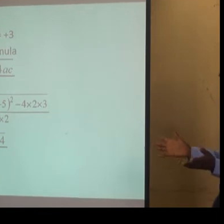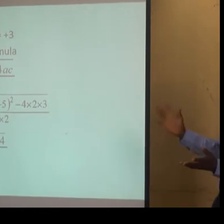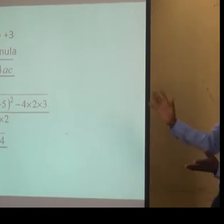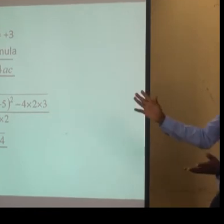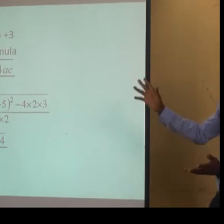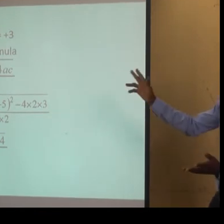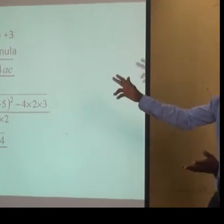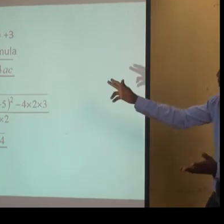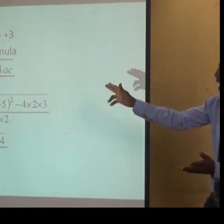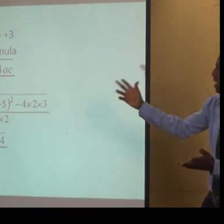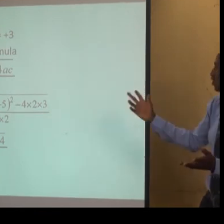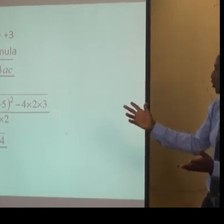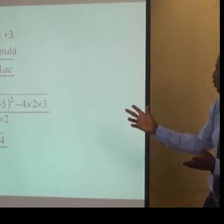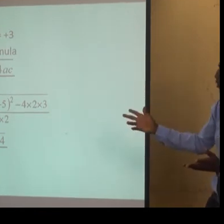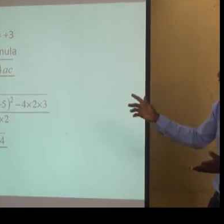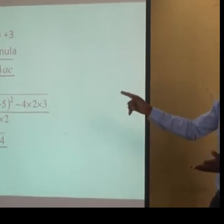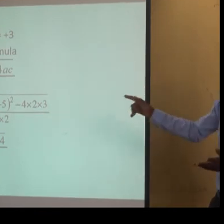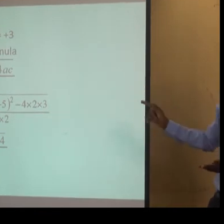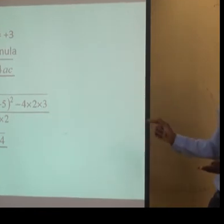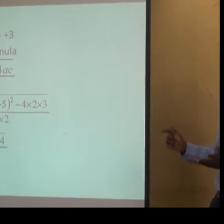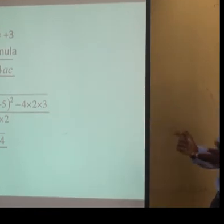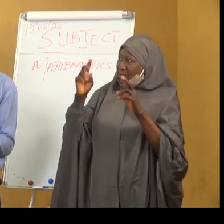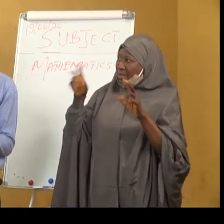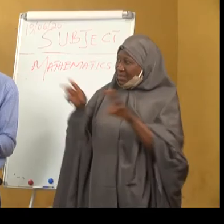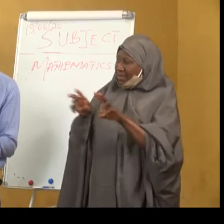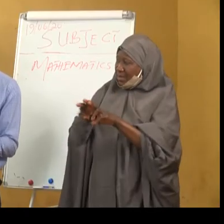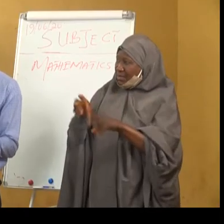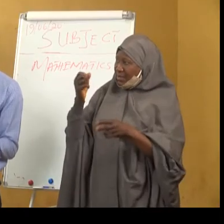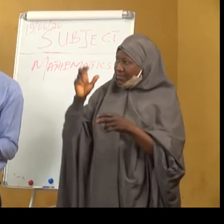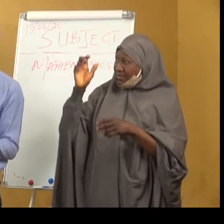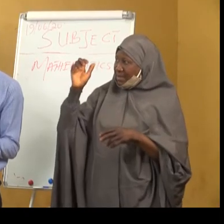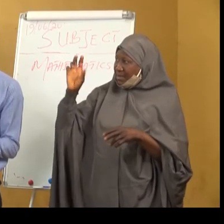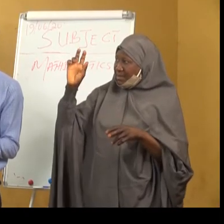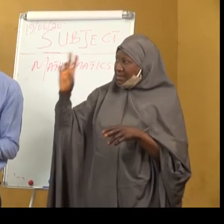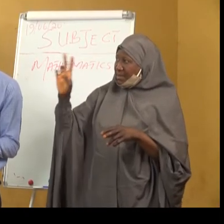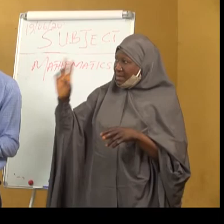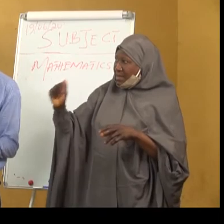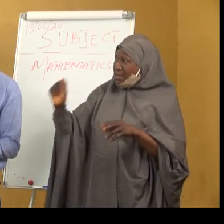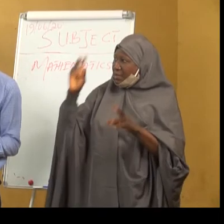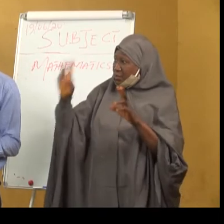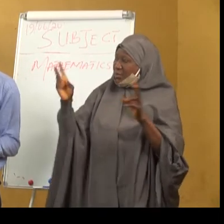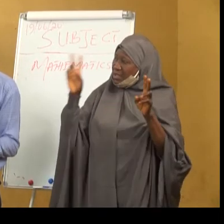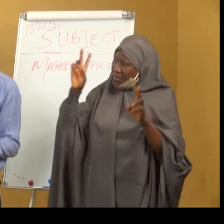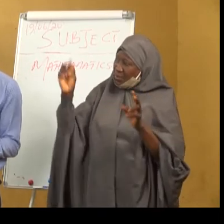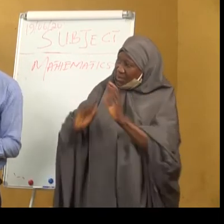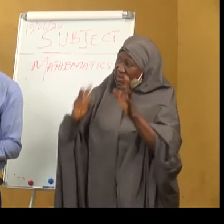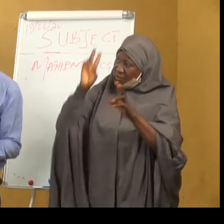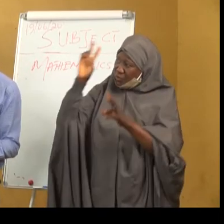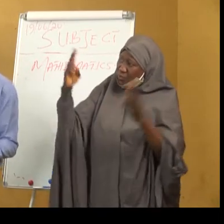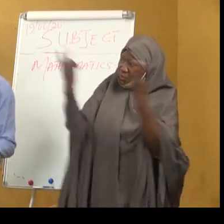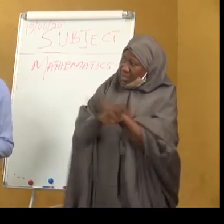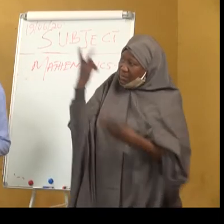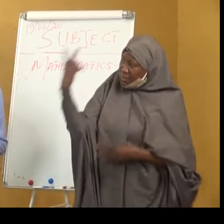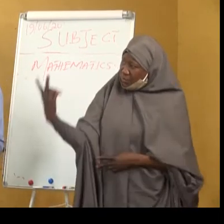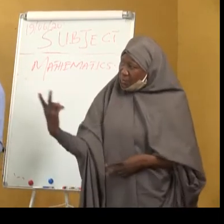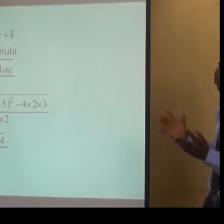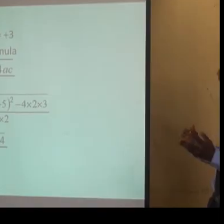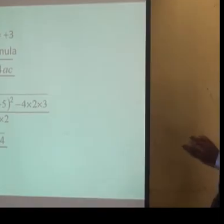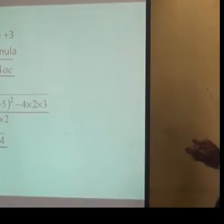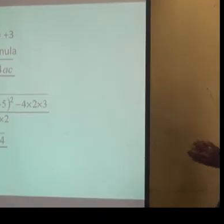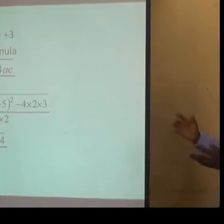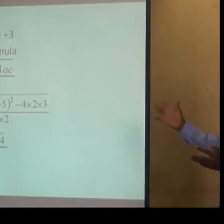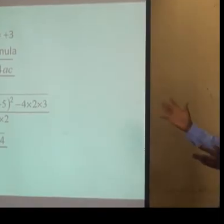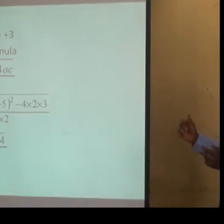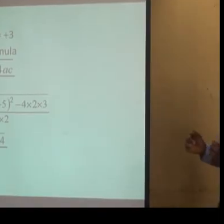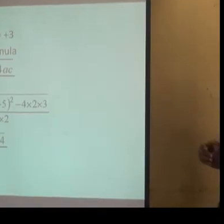2a. So the value of a is 2. So your denominator becomes 2 times 2. So let's